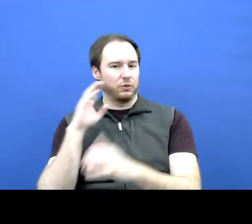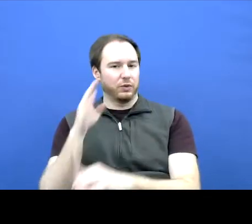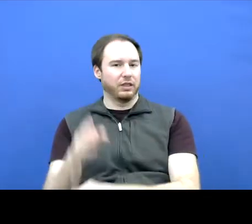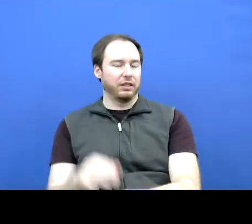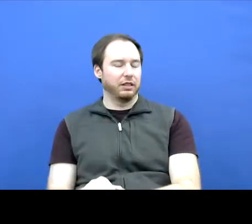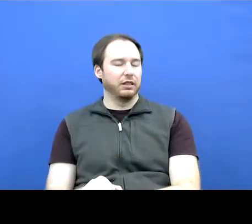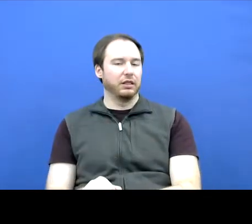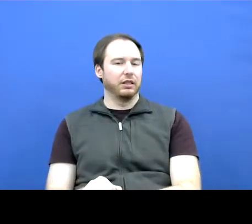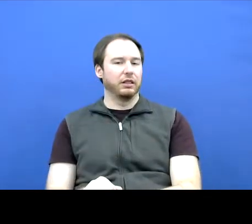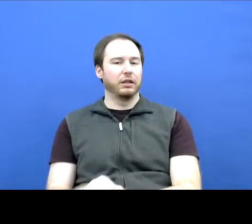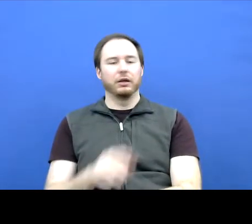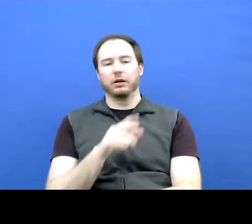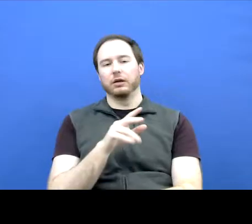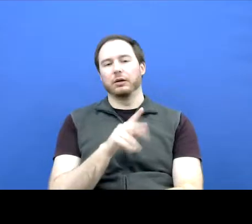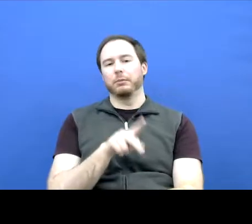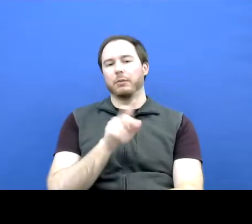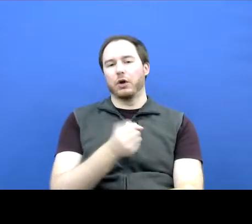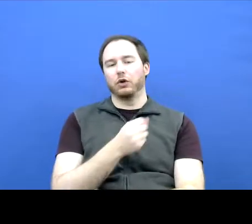And the Parks and Rec,